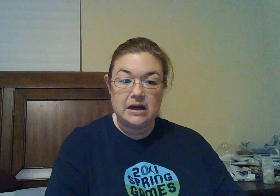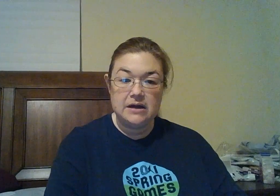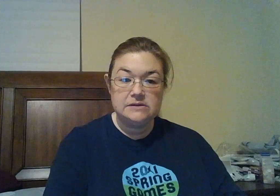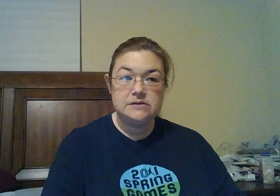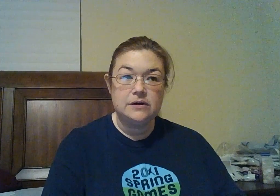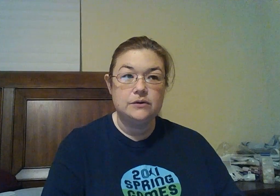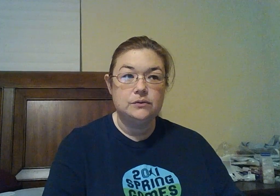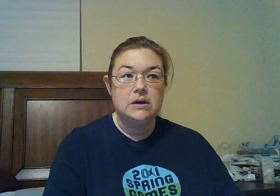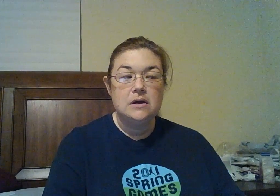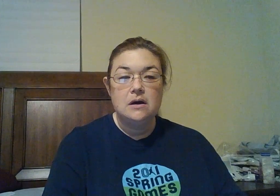sign. So